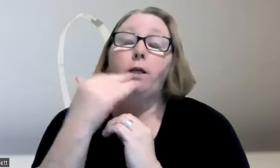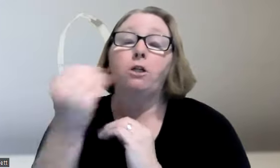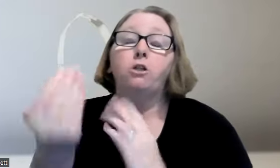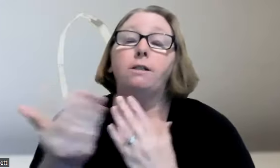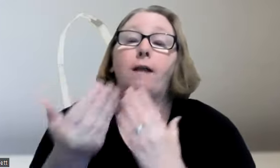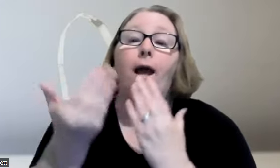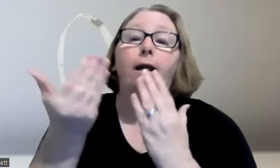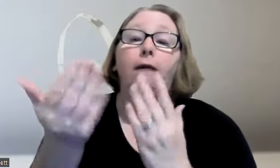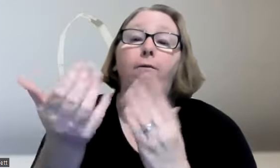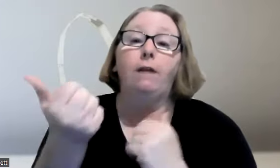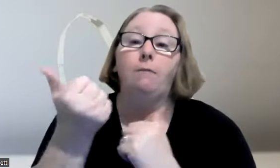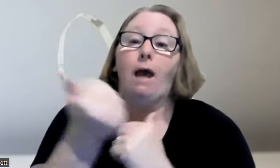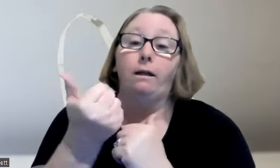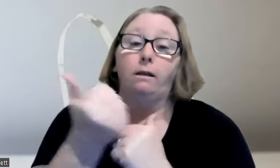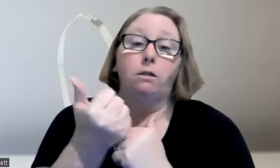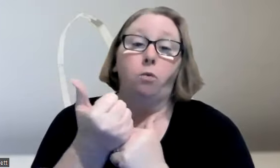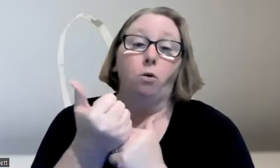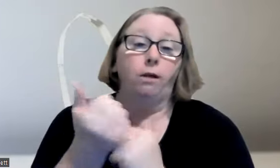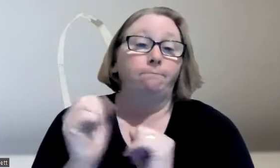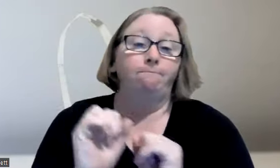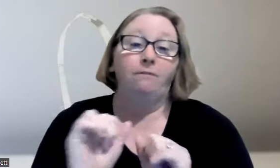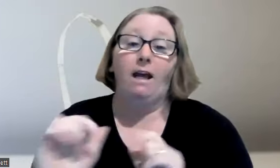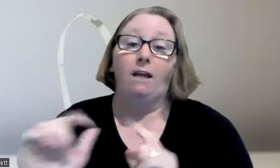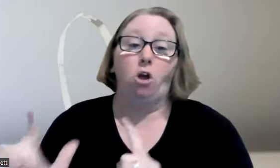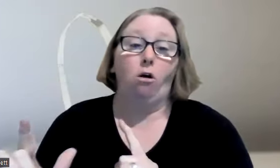is just give them added support. That's all.